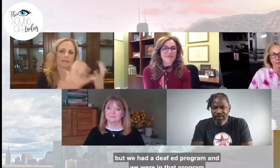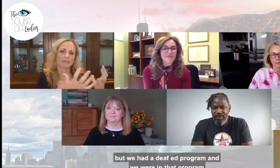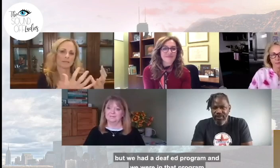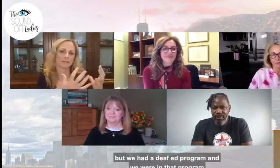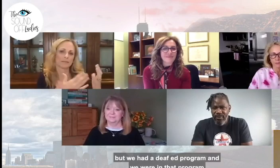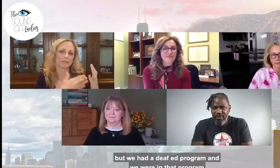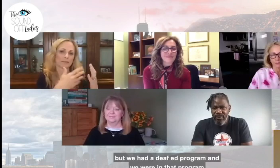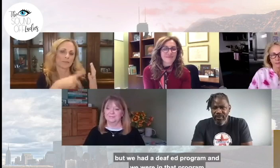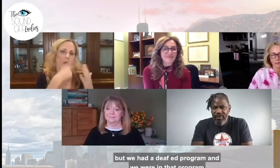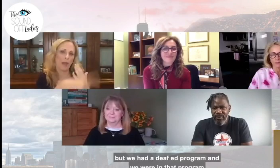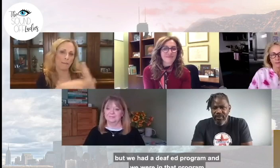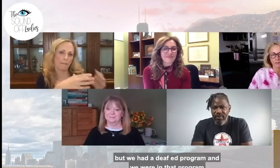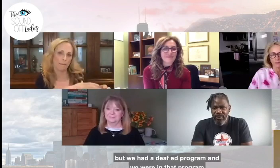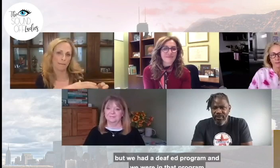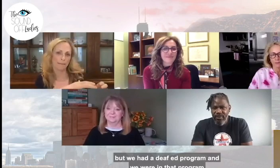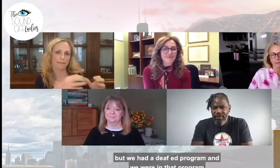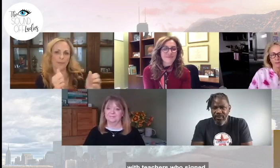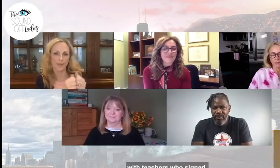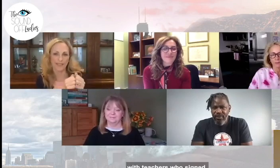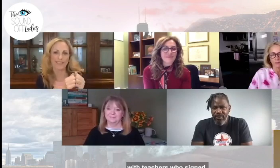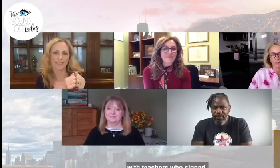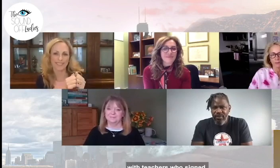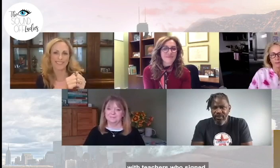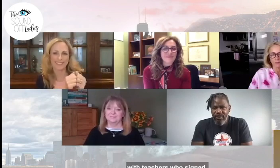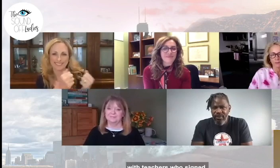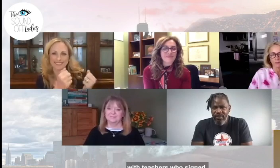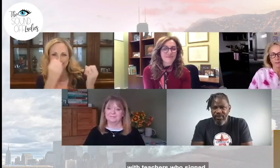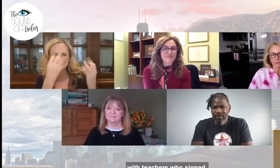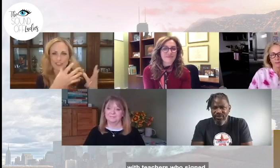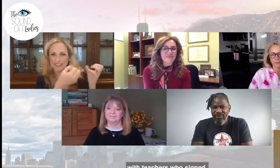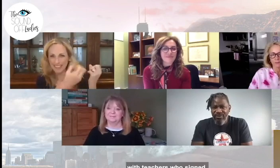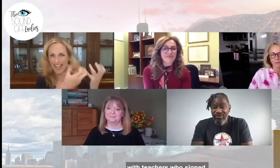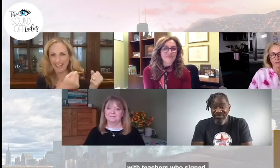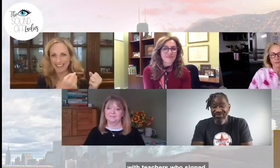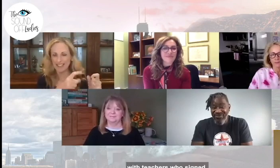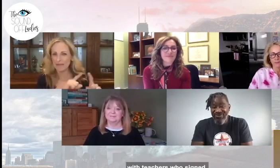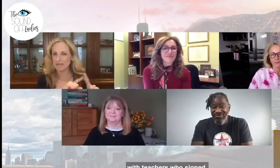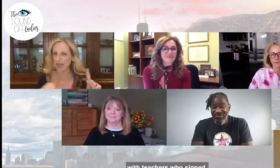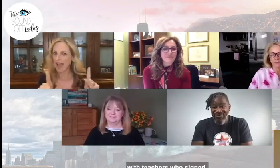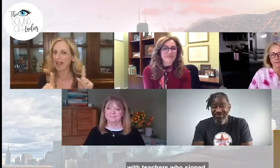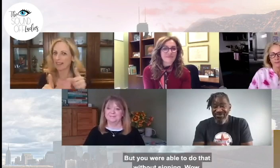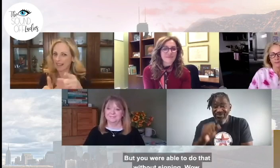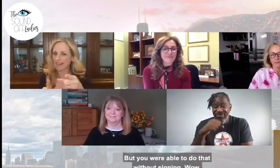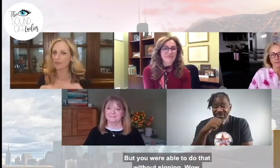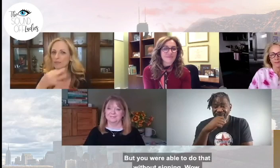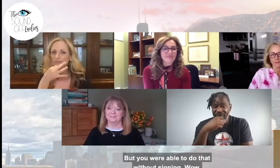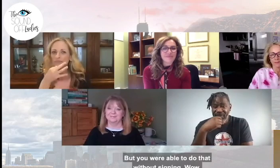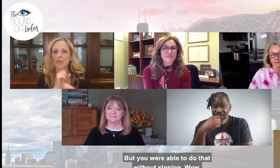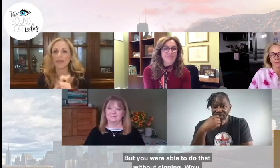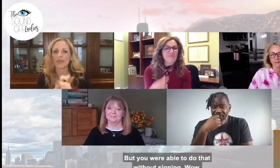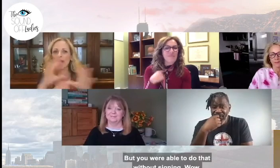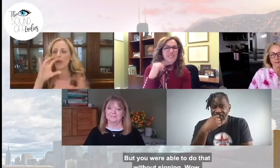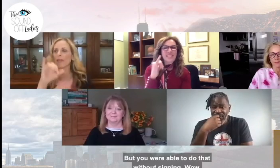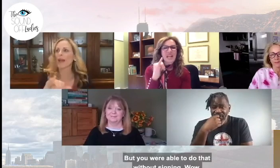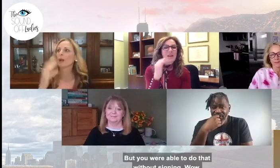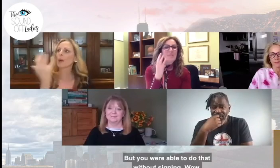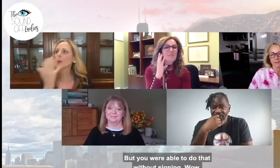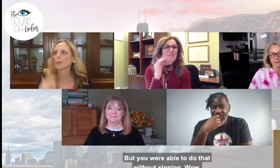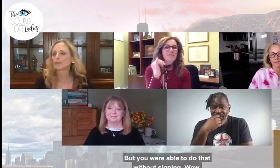there was a mainstream school with a deaf education program with teachers who signed, but were you